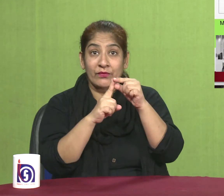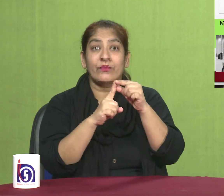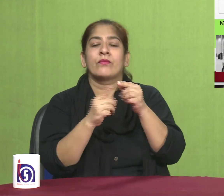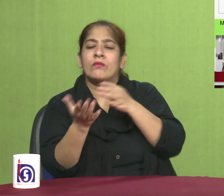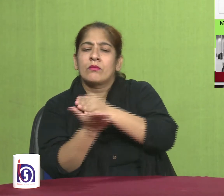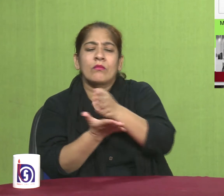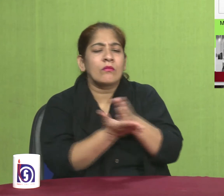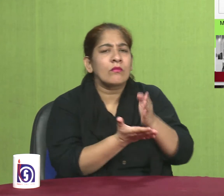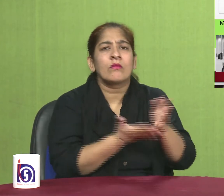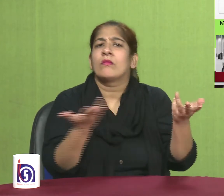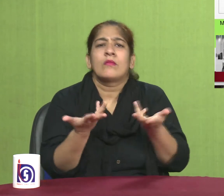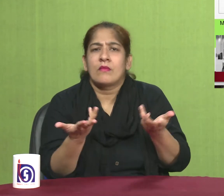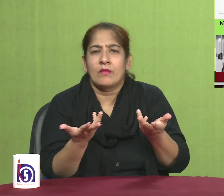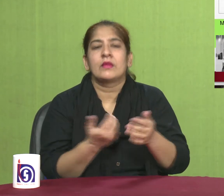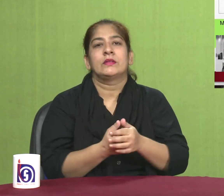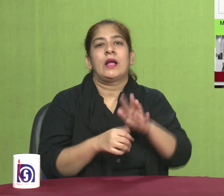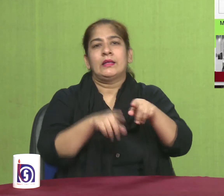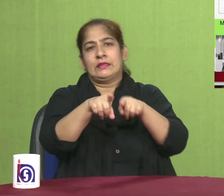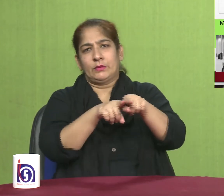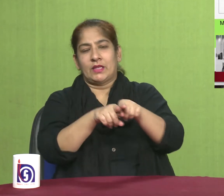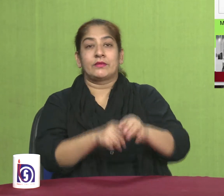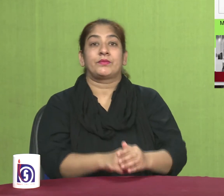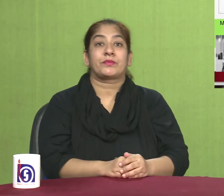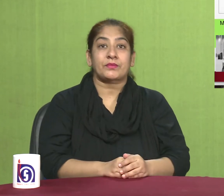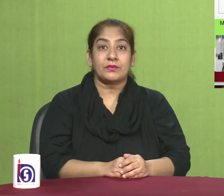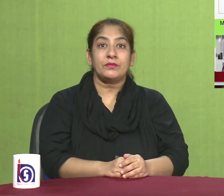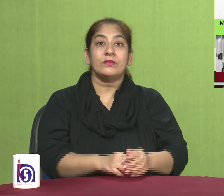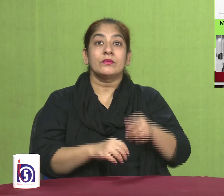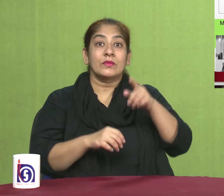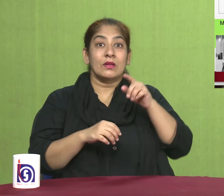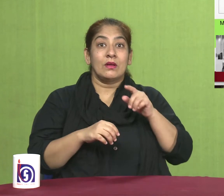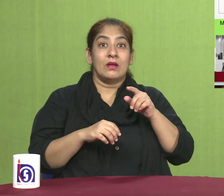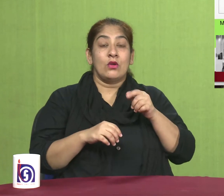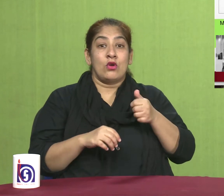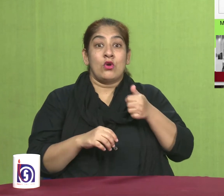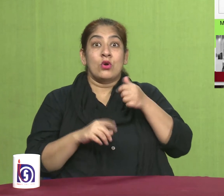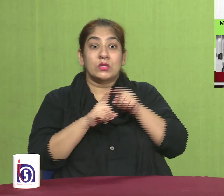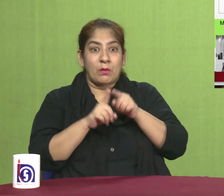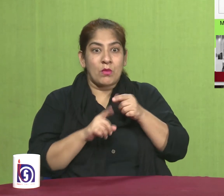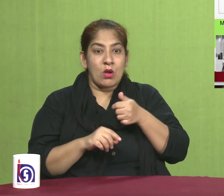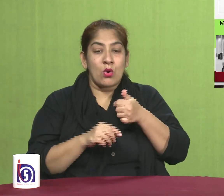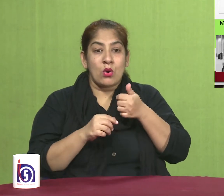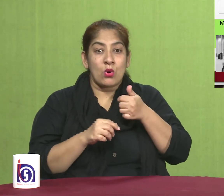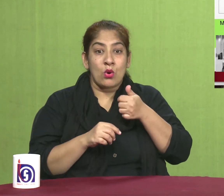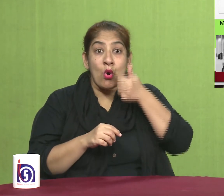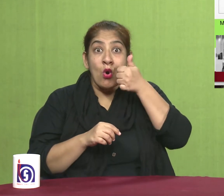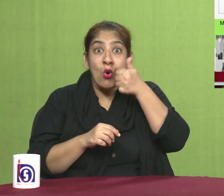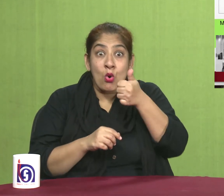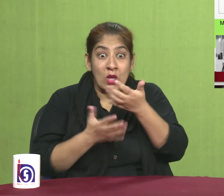Let us now understand further. There are different types of securities which we give